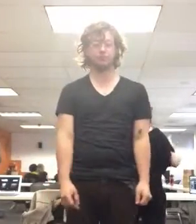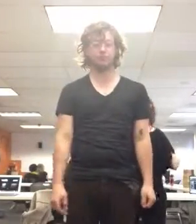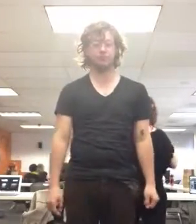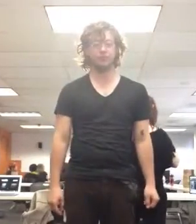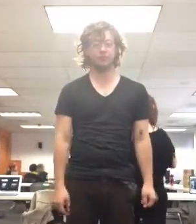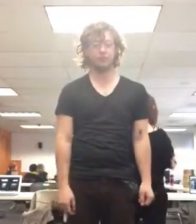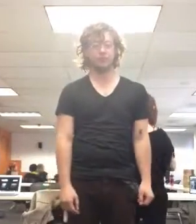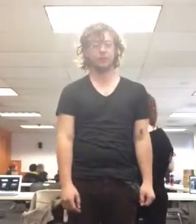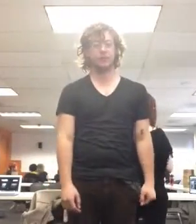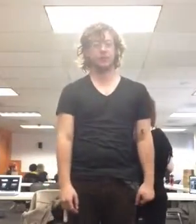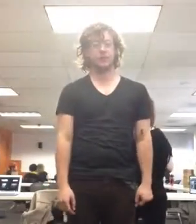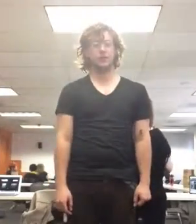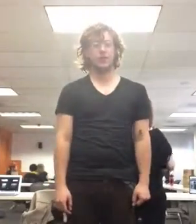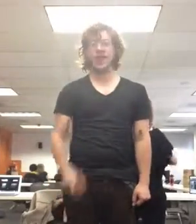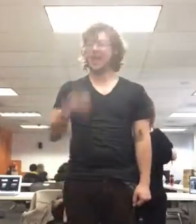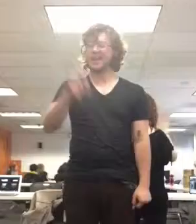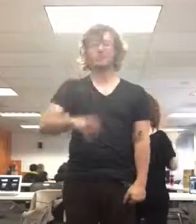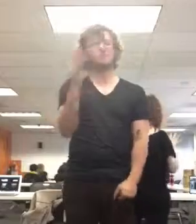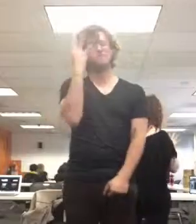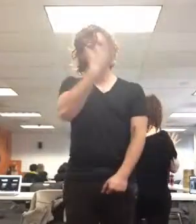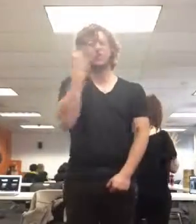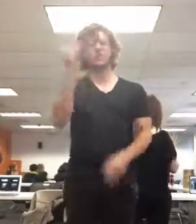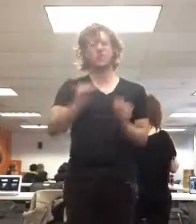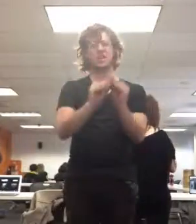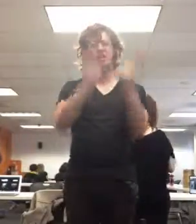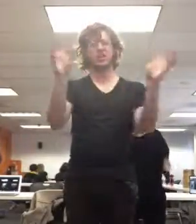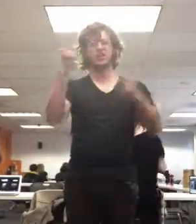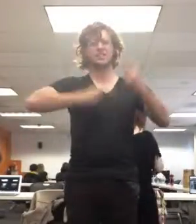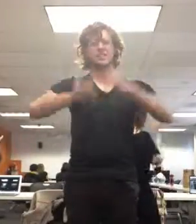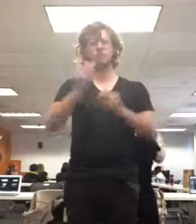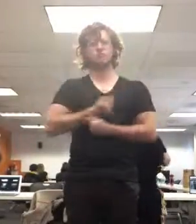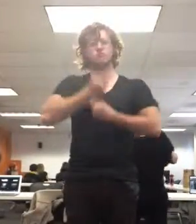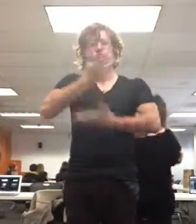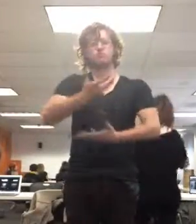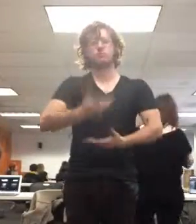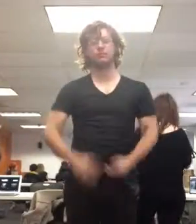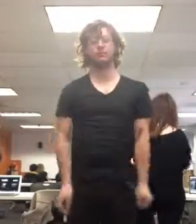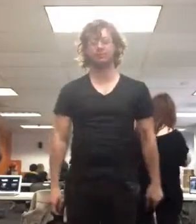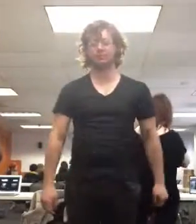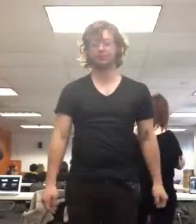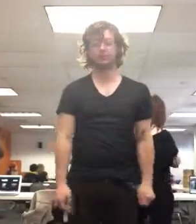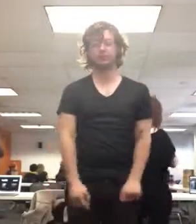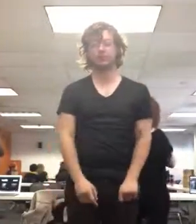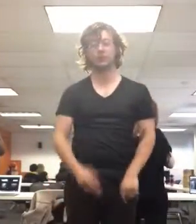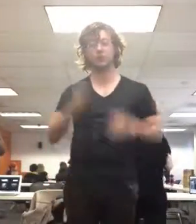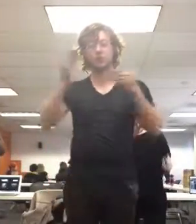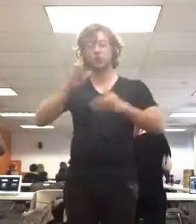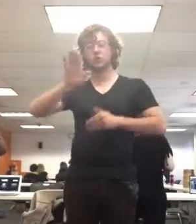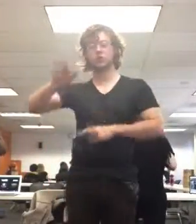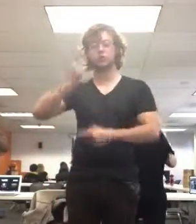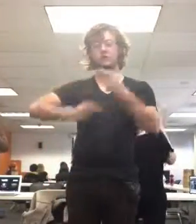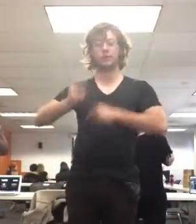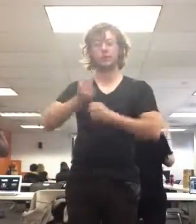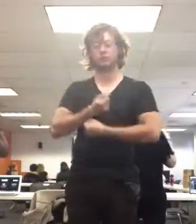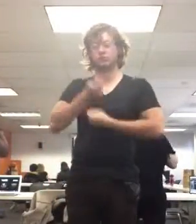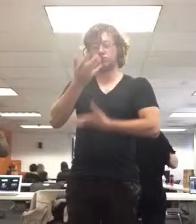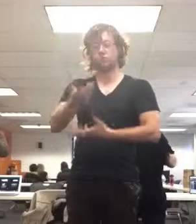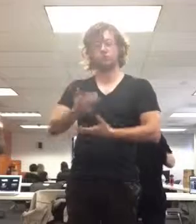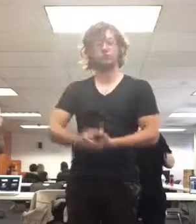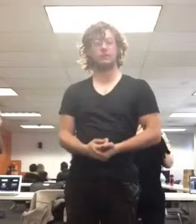it has to be beautiful, crisp, clear sign production. So you're looking at your own sign production to make sure that it is being